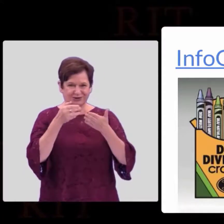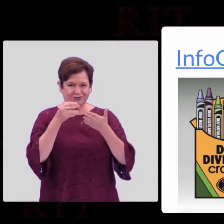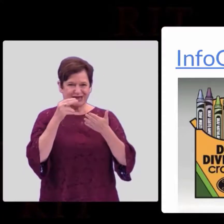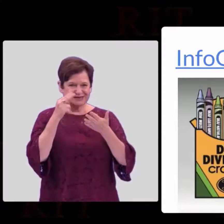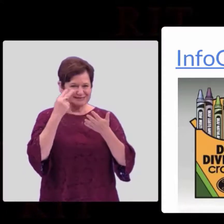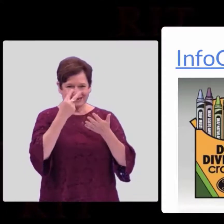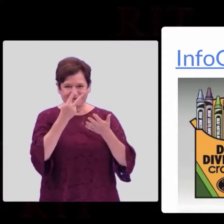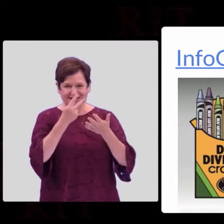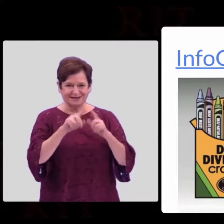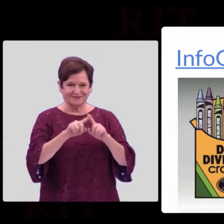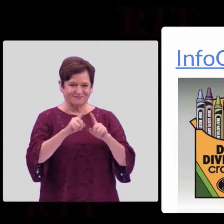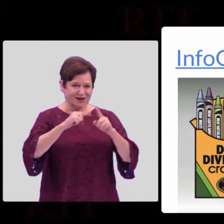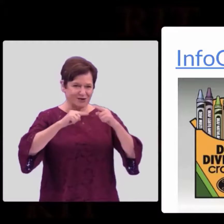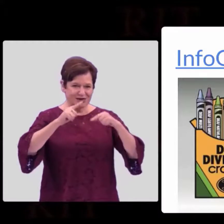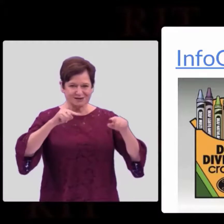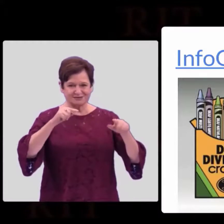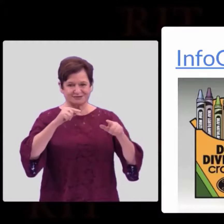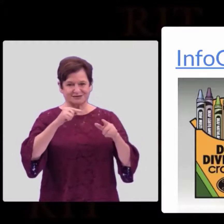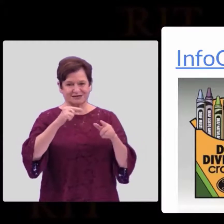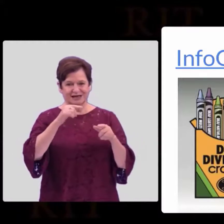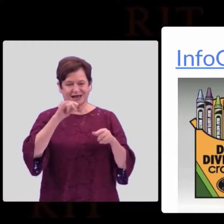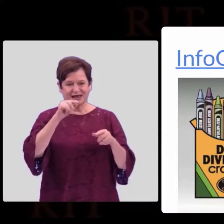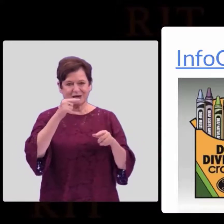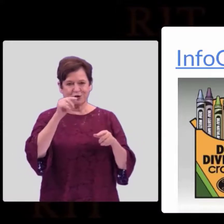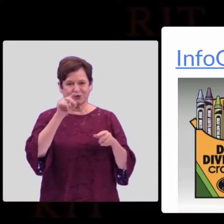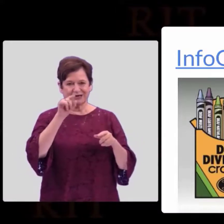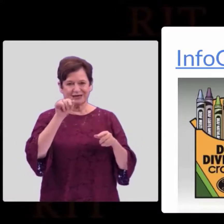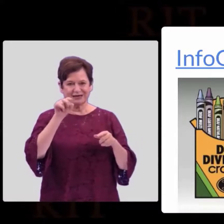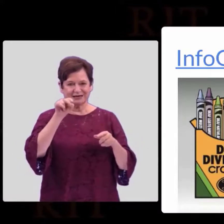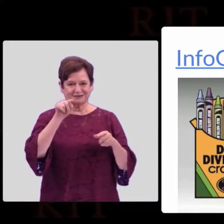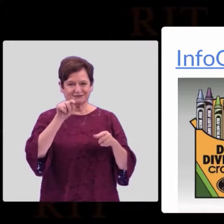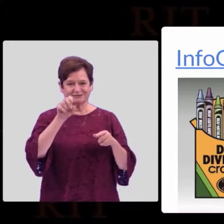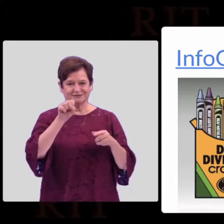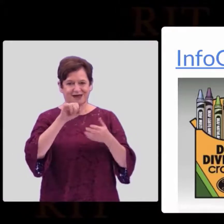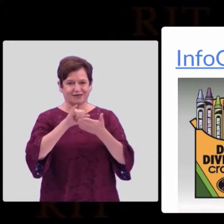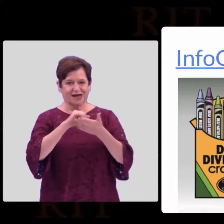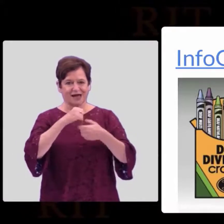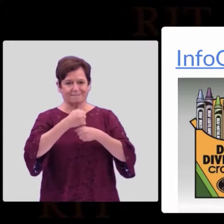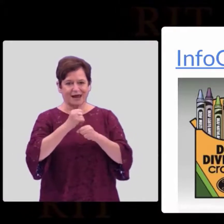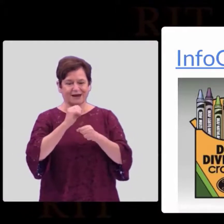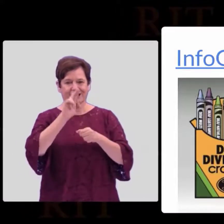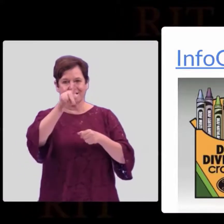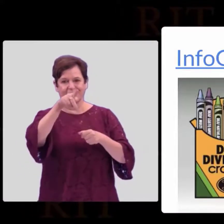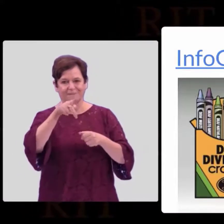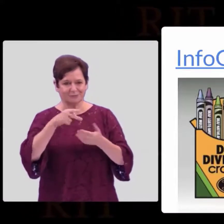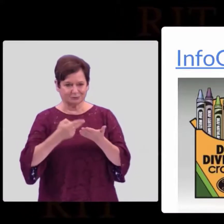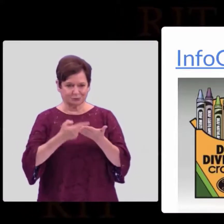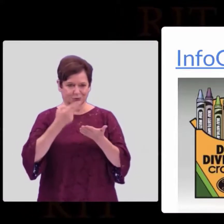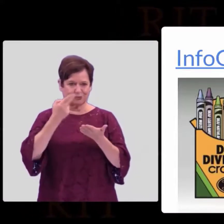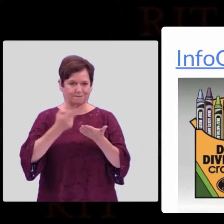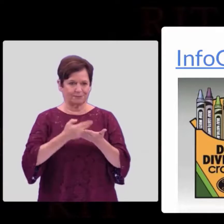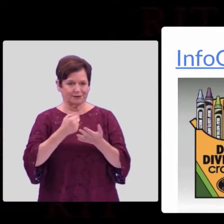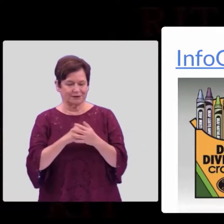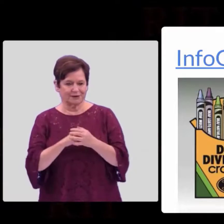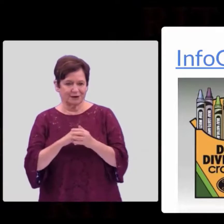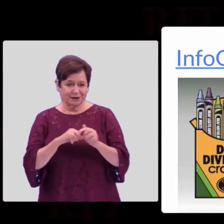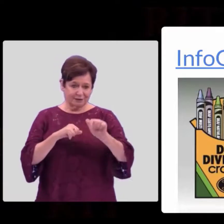closely, you can see the different ingredients listed that make up the soup.